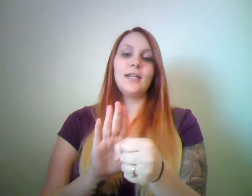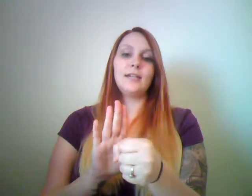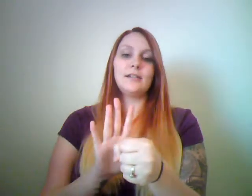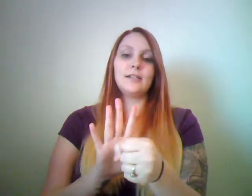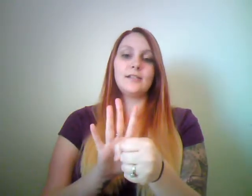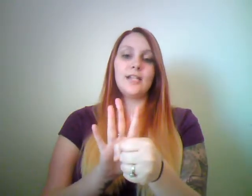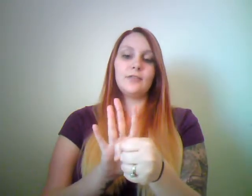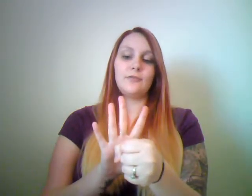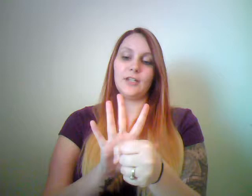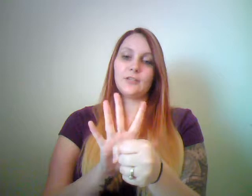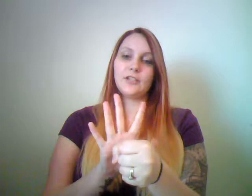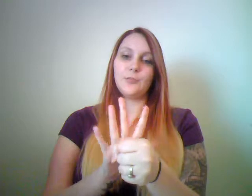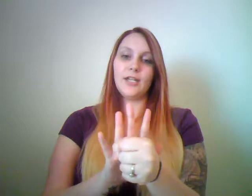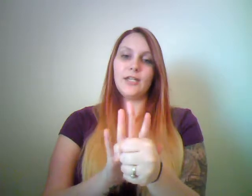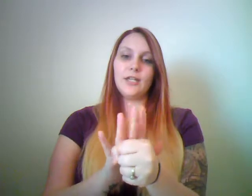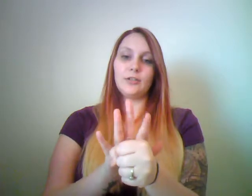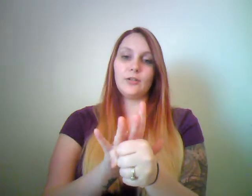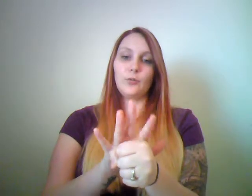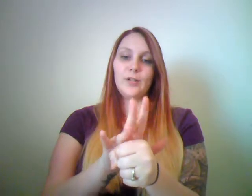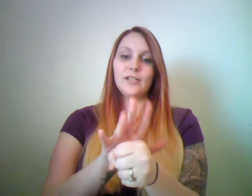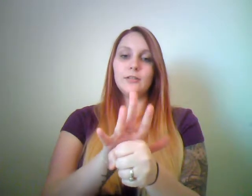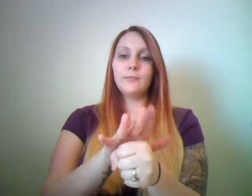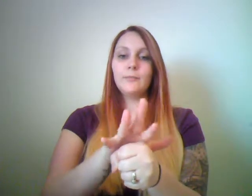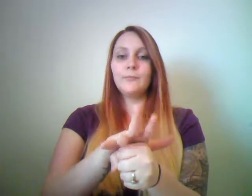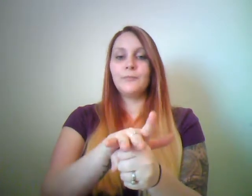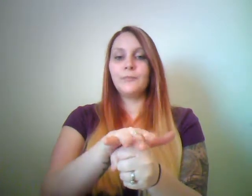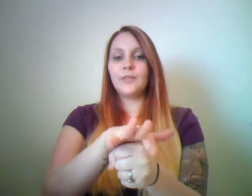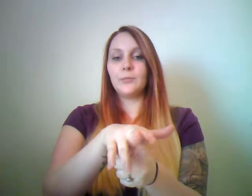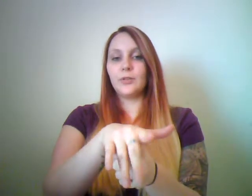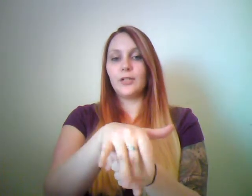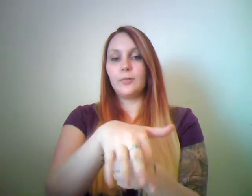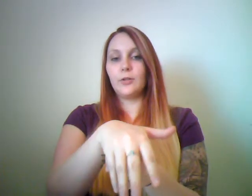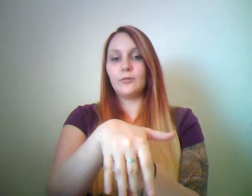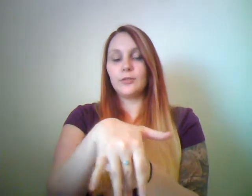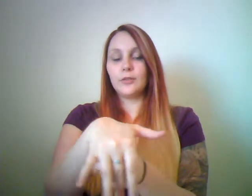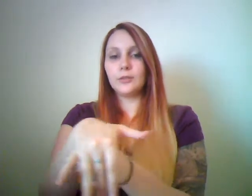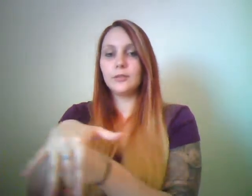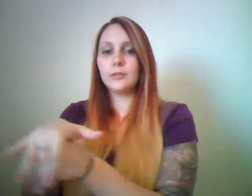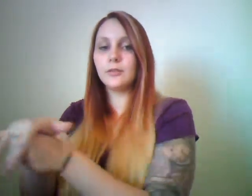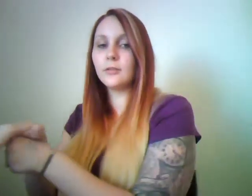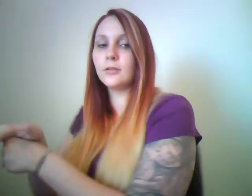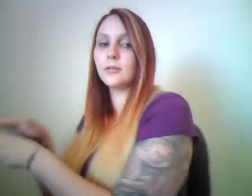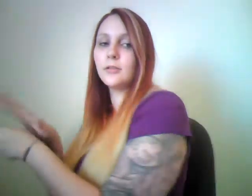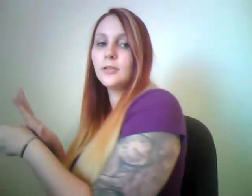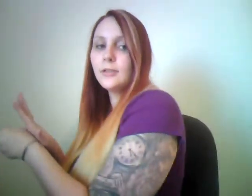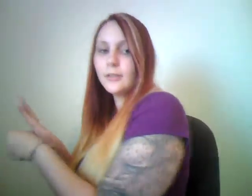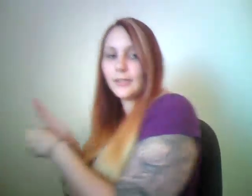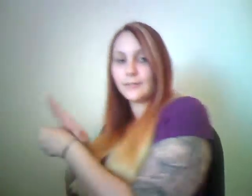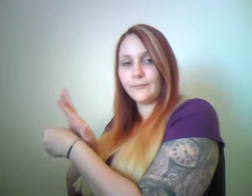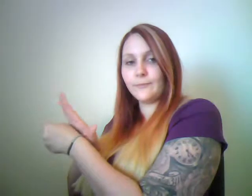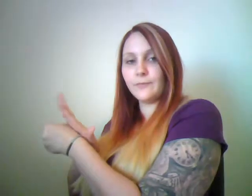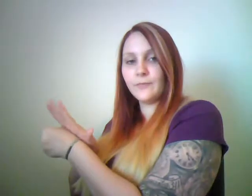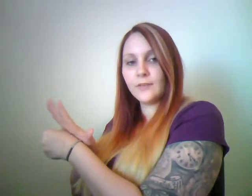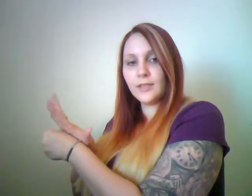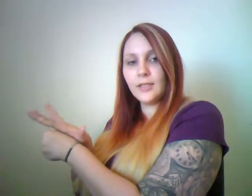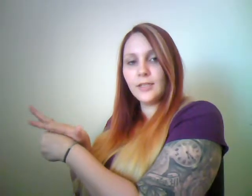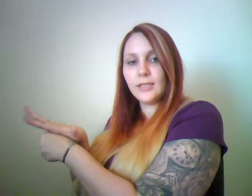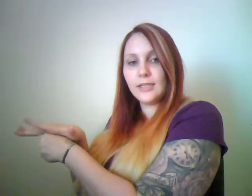is going to take your fingers spread and you're going to wiggle them and bring them over. Okay?